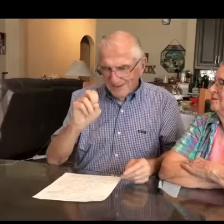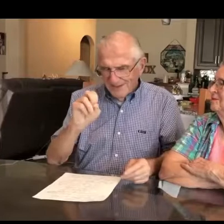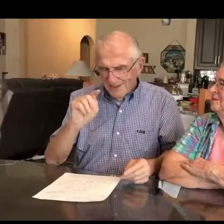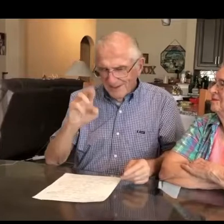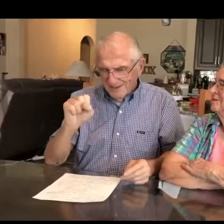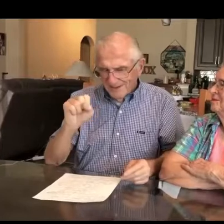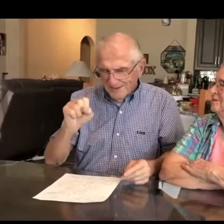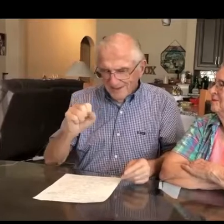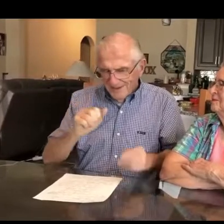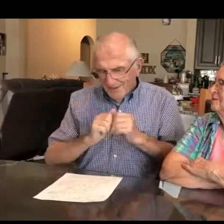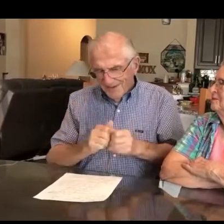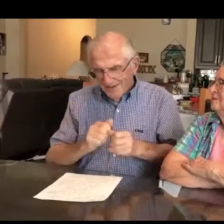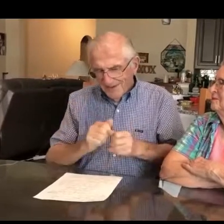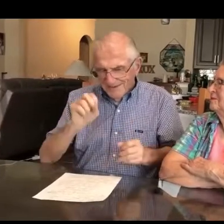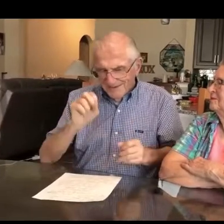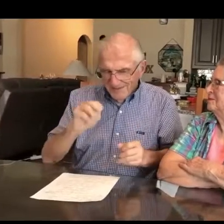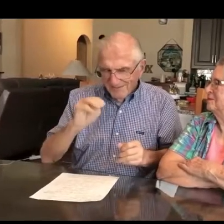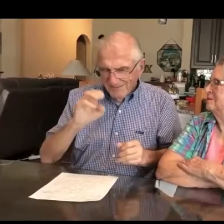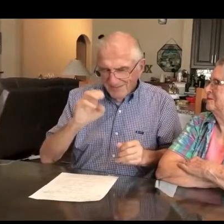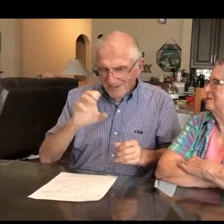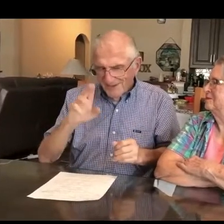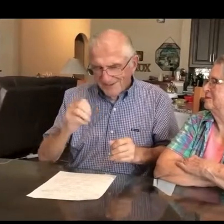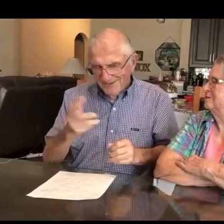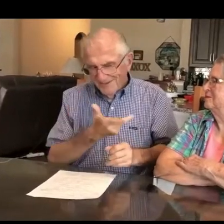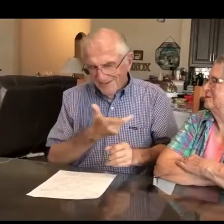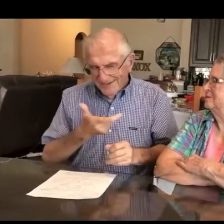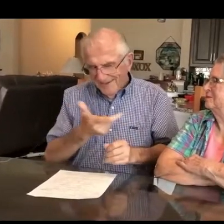called the Three Musketeers